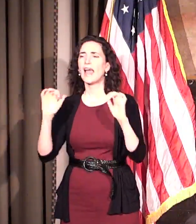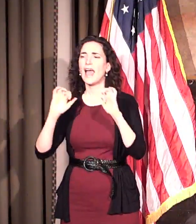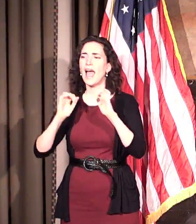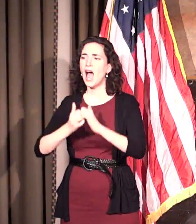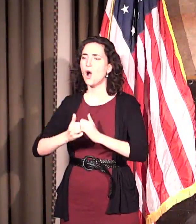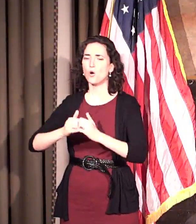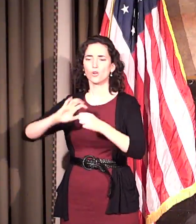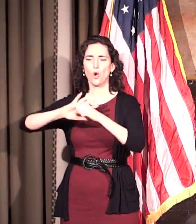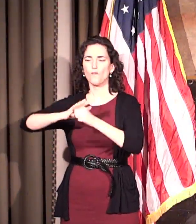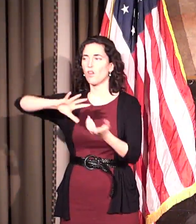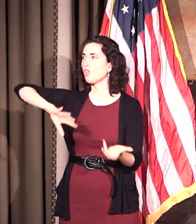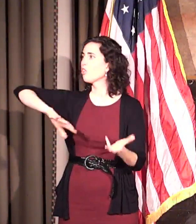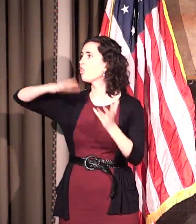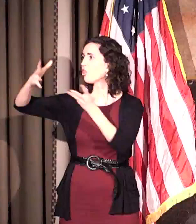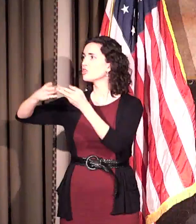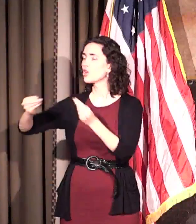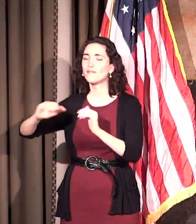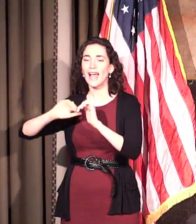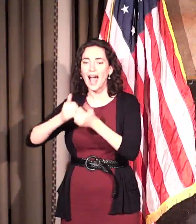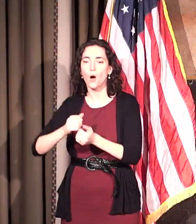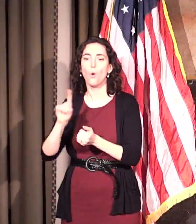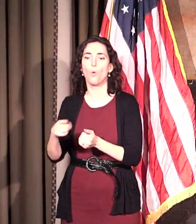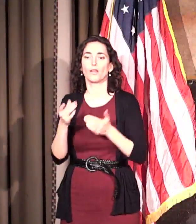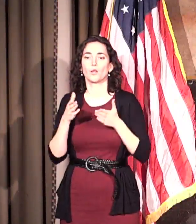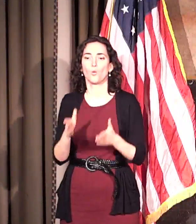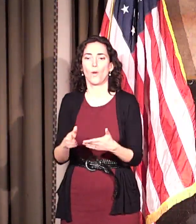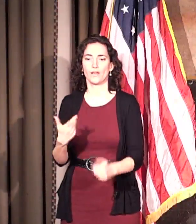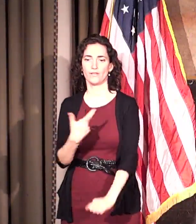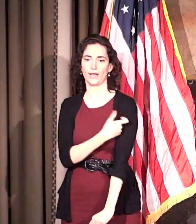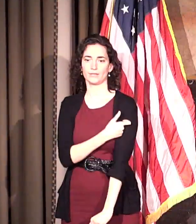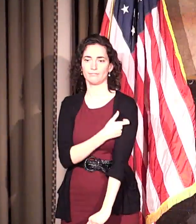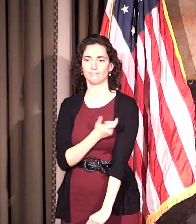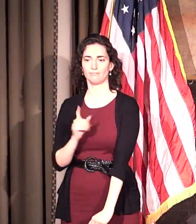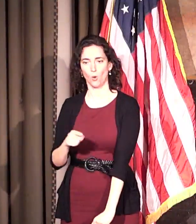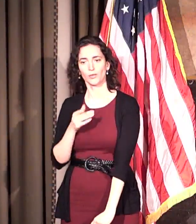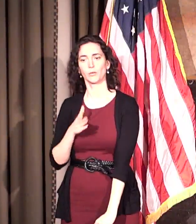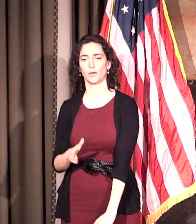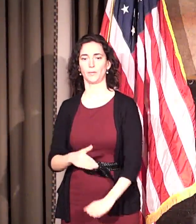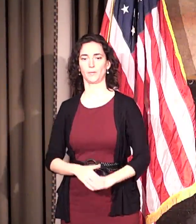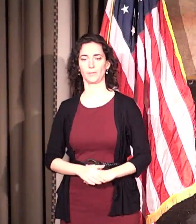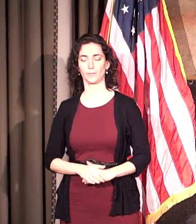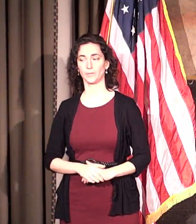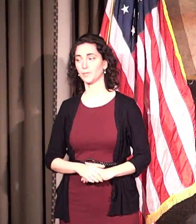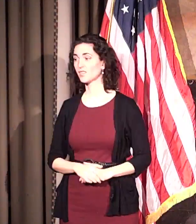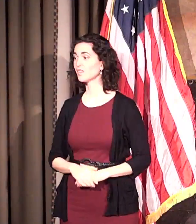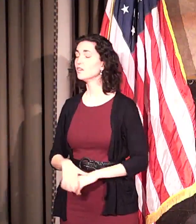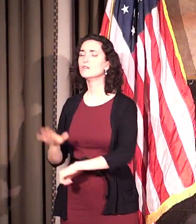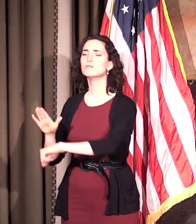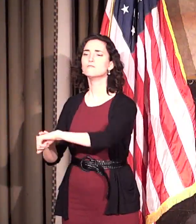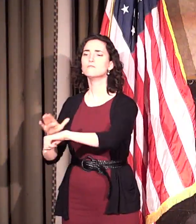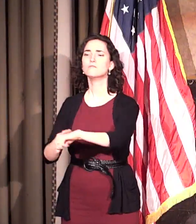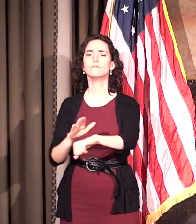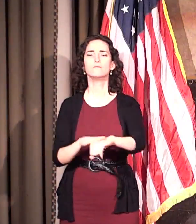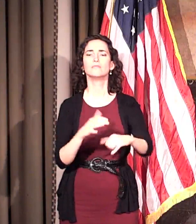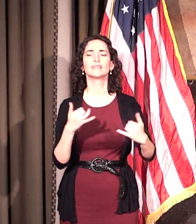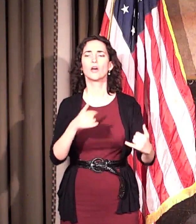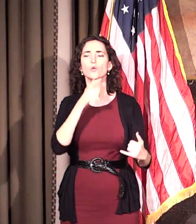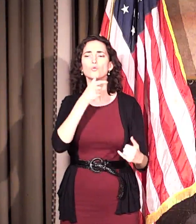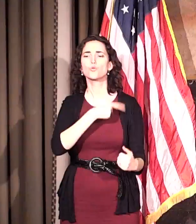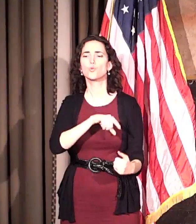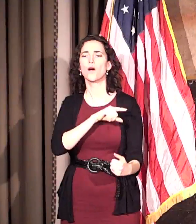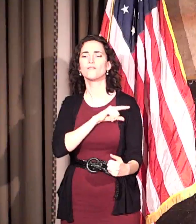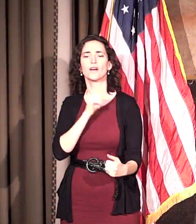this pandemic behind us. I want to take a moment to remind everyone who is currently eligible to get the